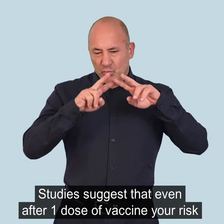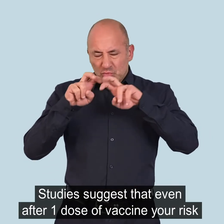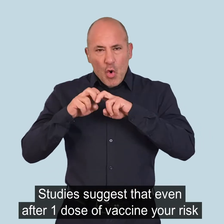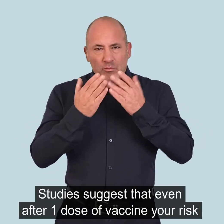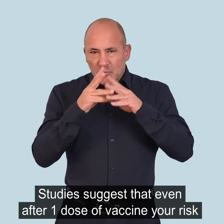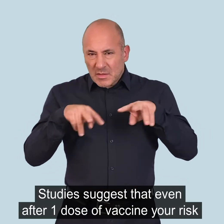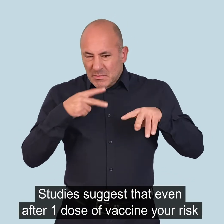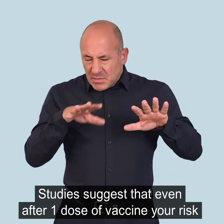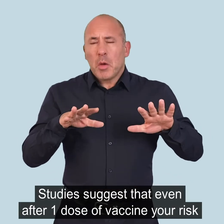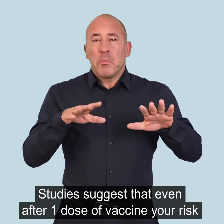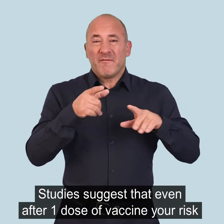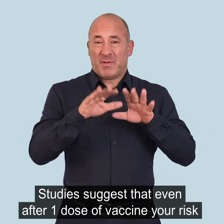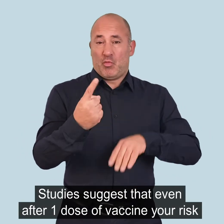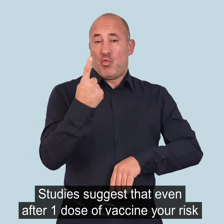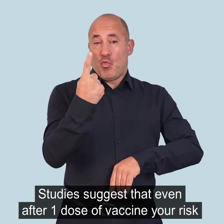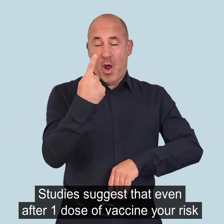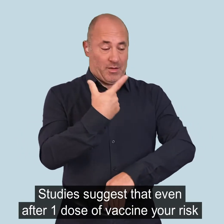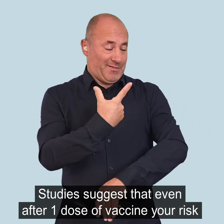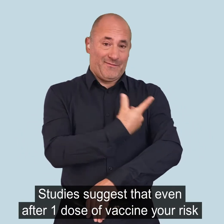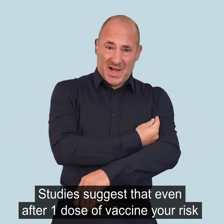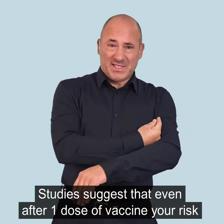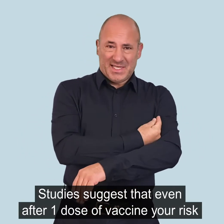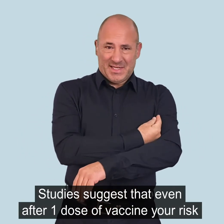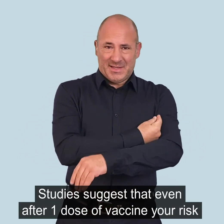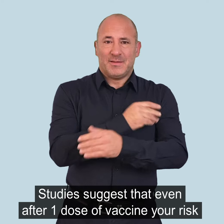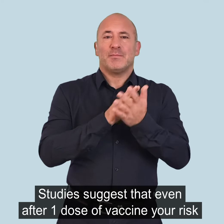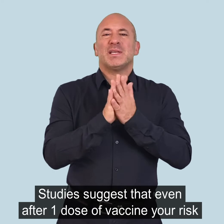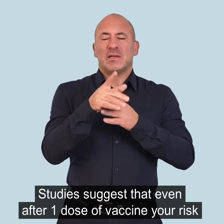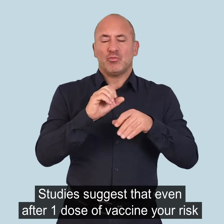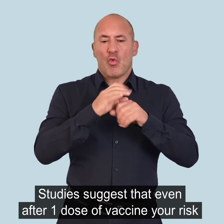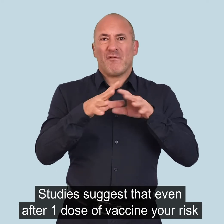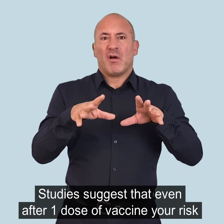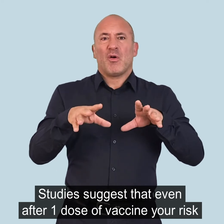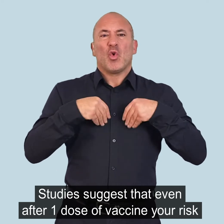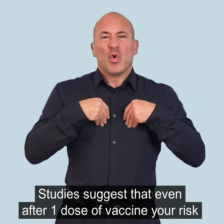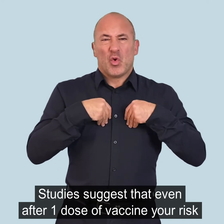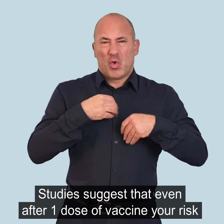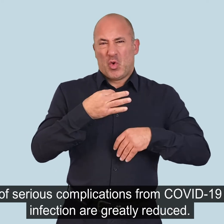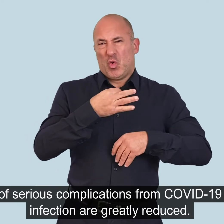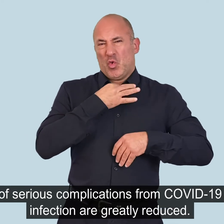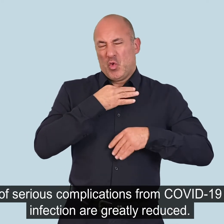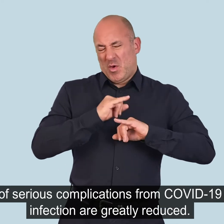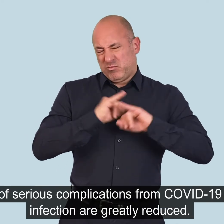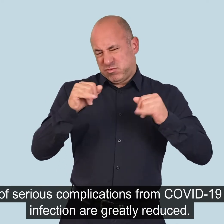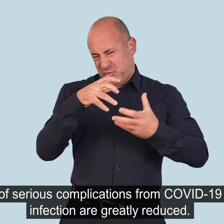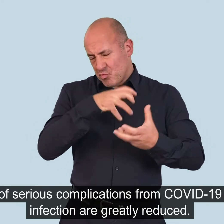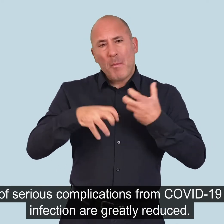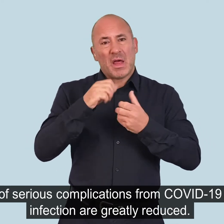Studies suggest that even after 1 dose of vaccine, your risk of serious complications from COVID-19 infection